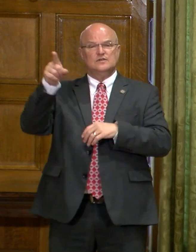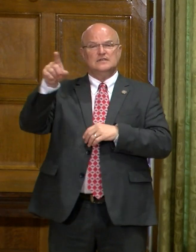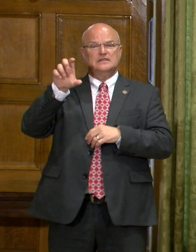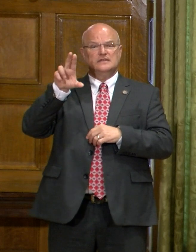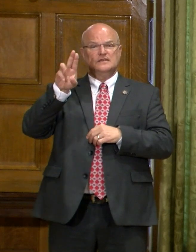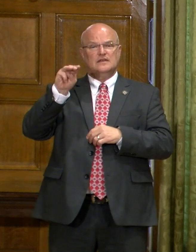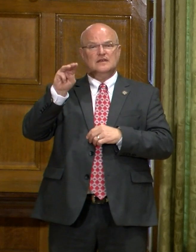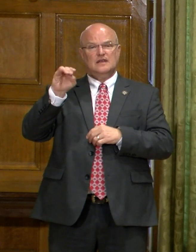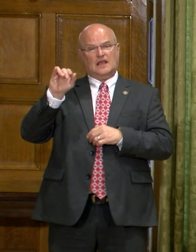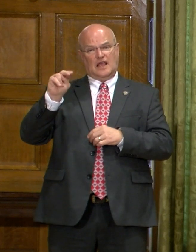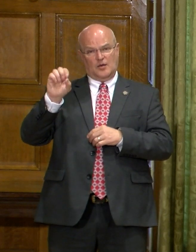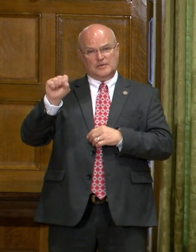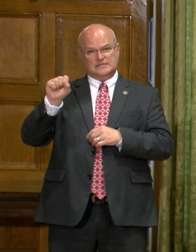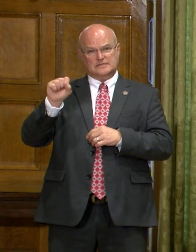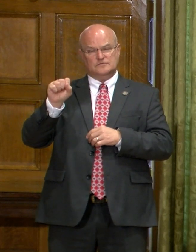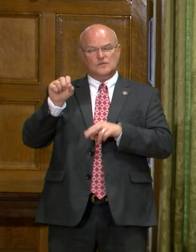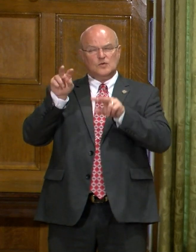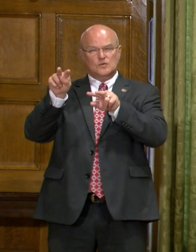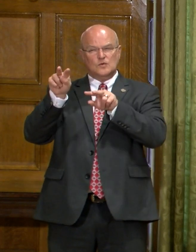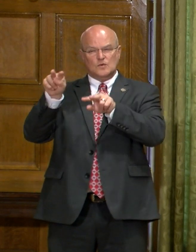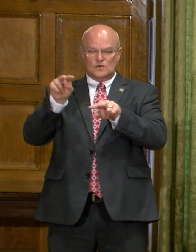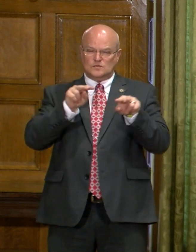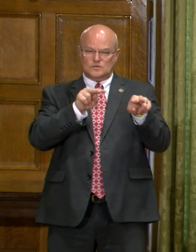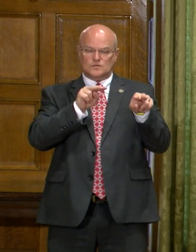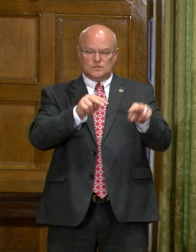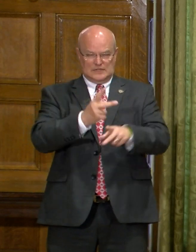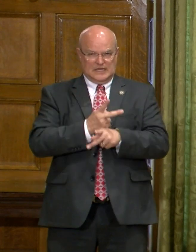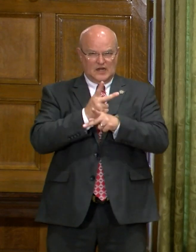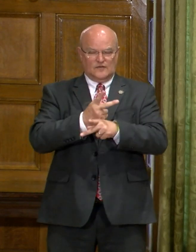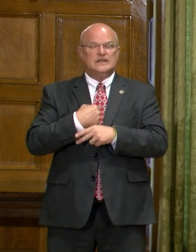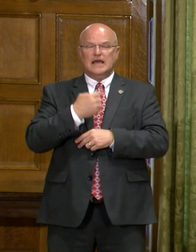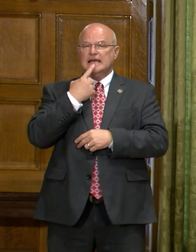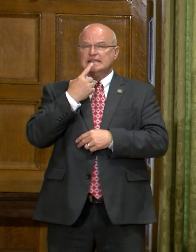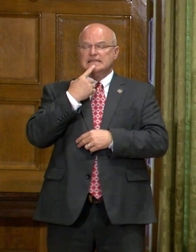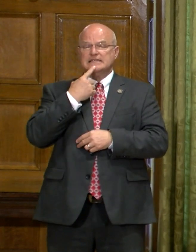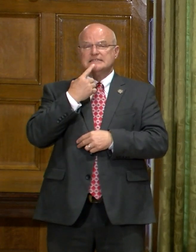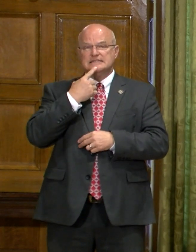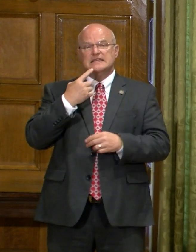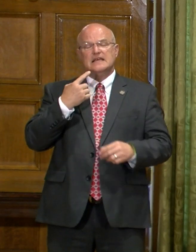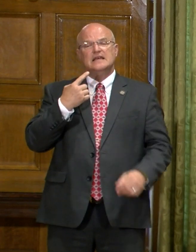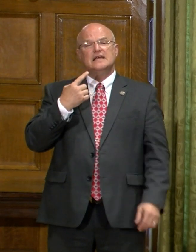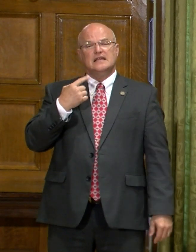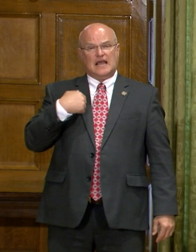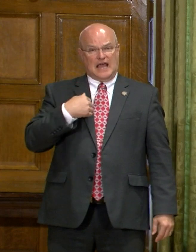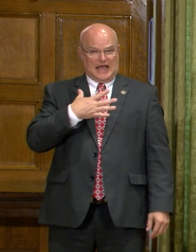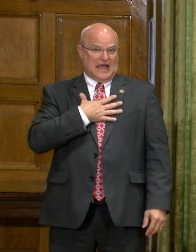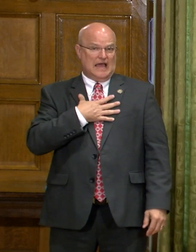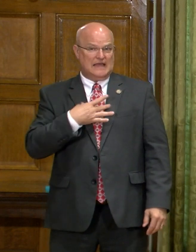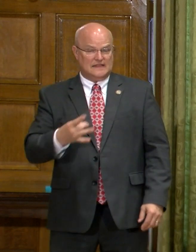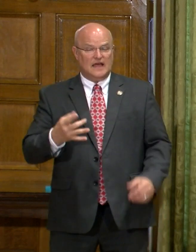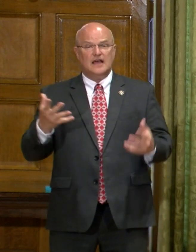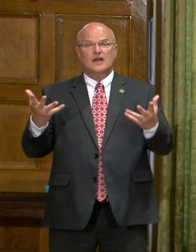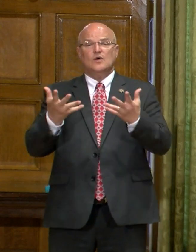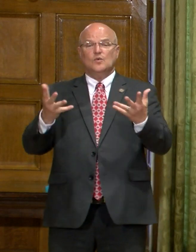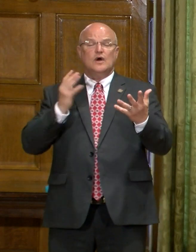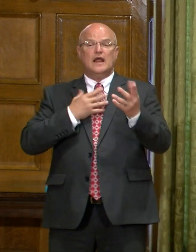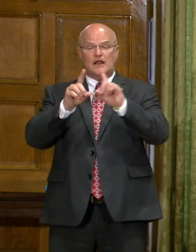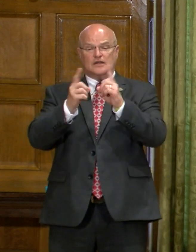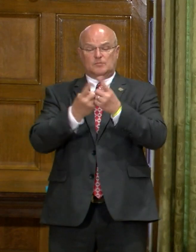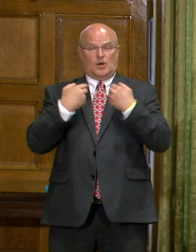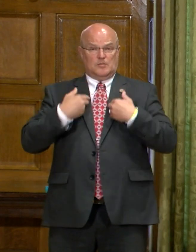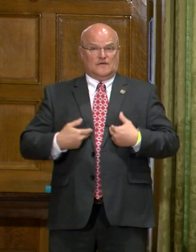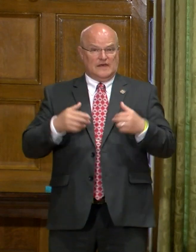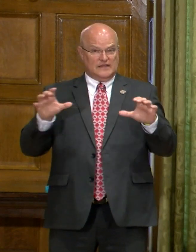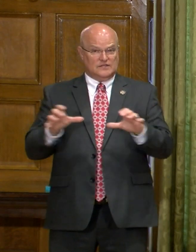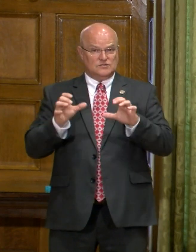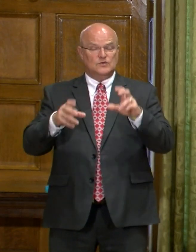at Cummins. We're going to watch that very carefully, but as I indicated, I like what our Department of Health